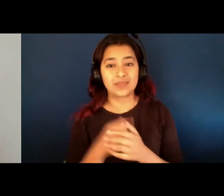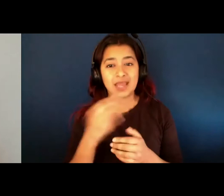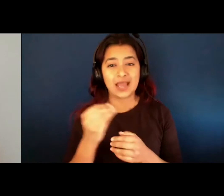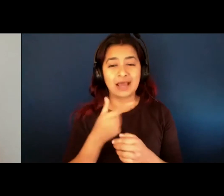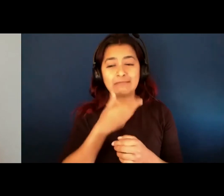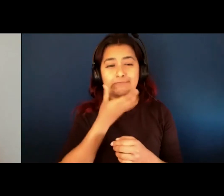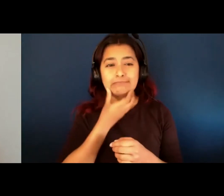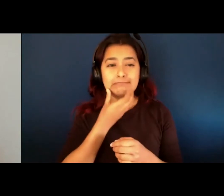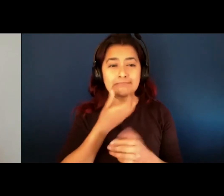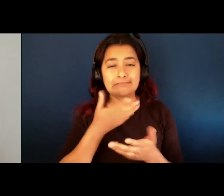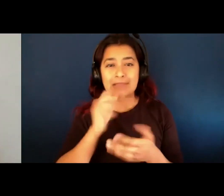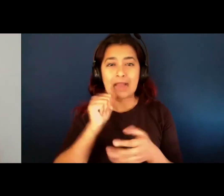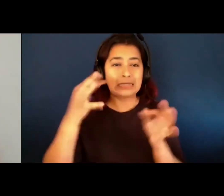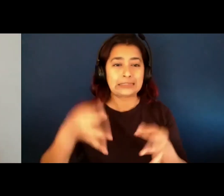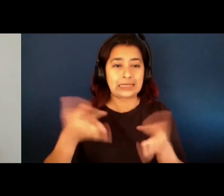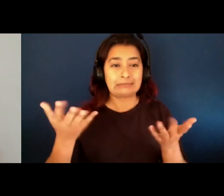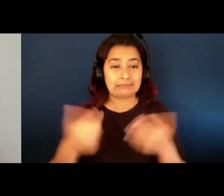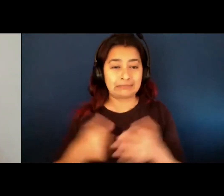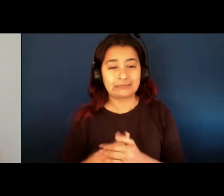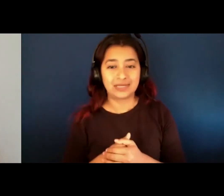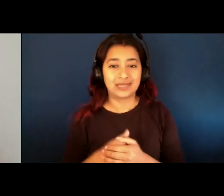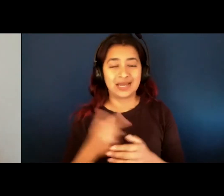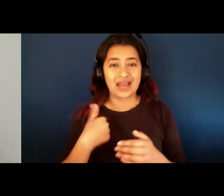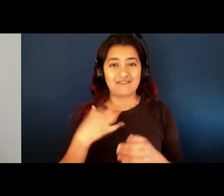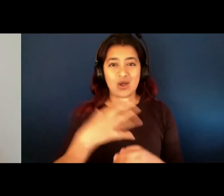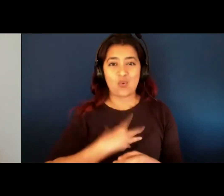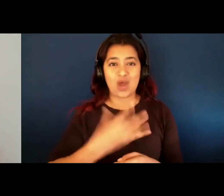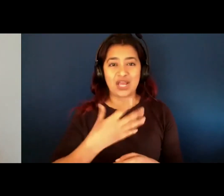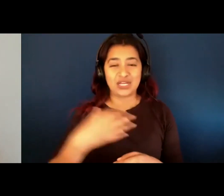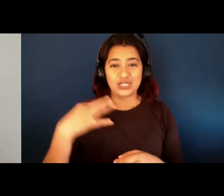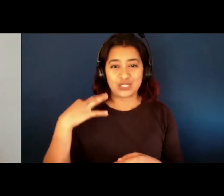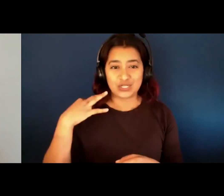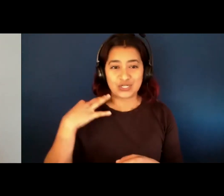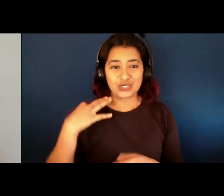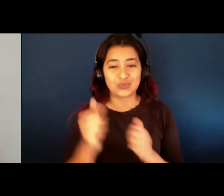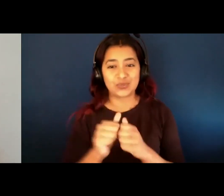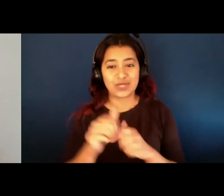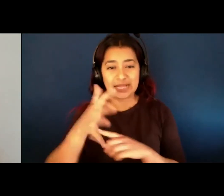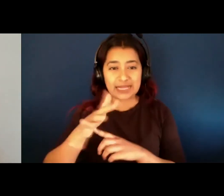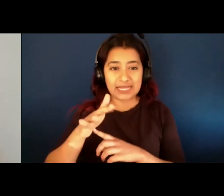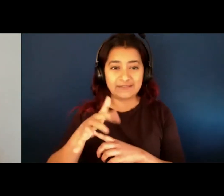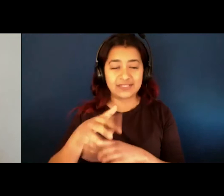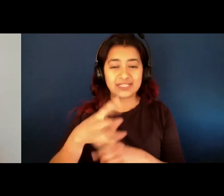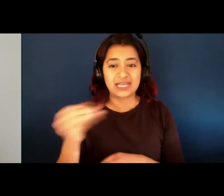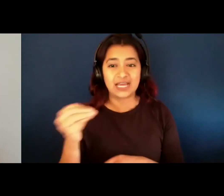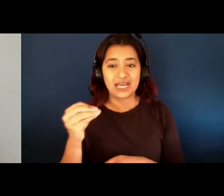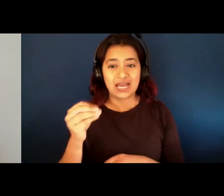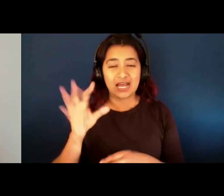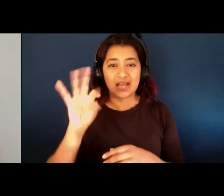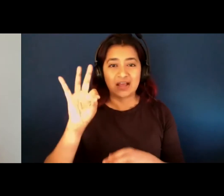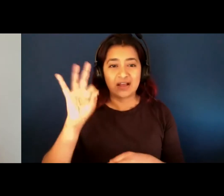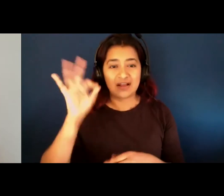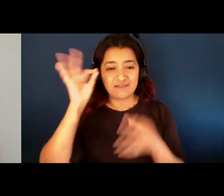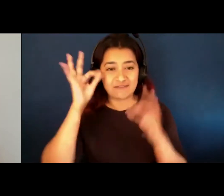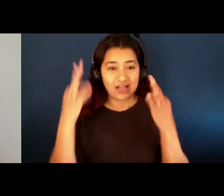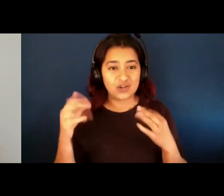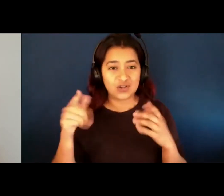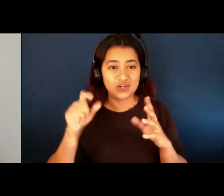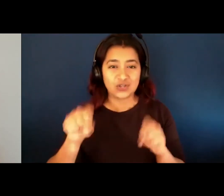beard. I'm wearing a white shirt with leaves and some parrot feathers that you might be able to